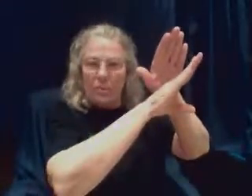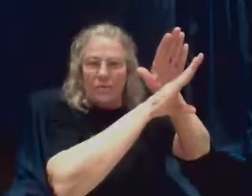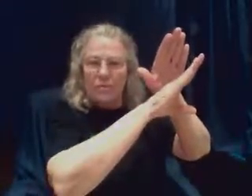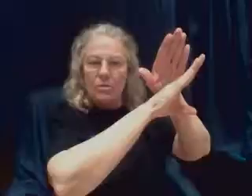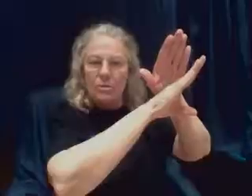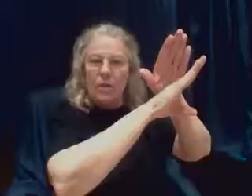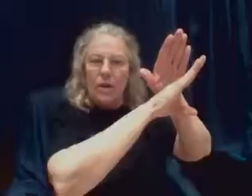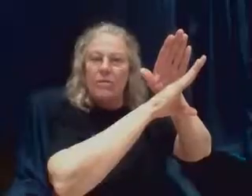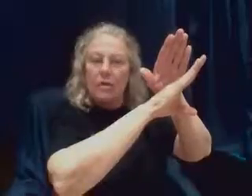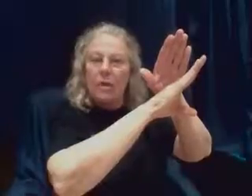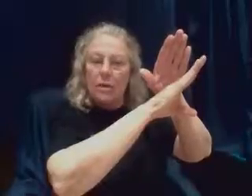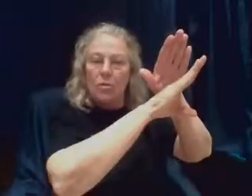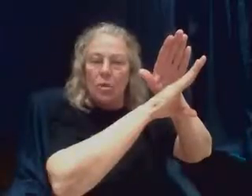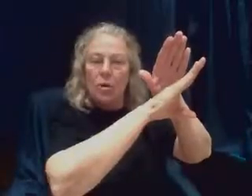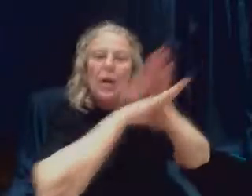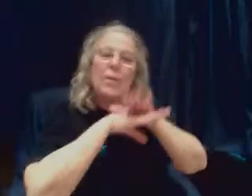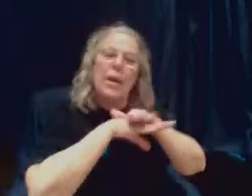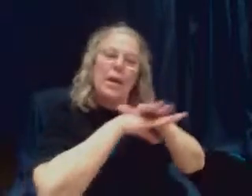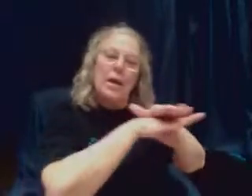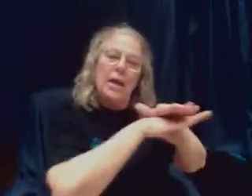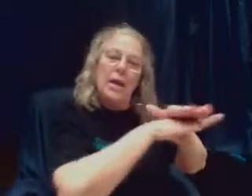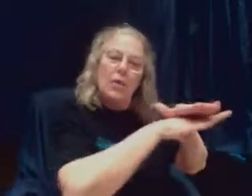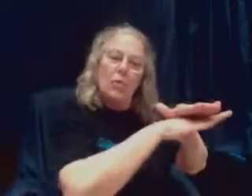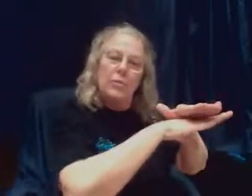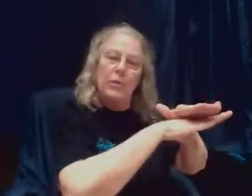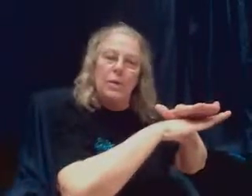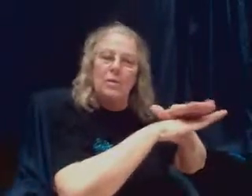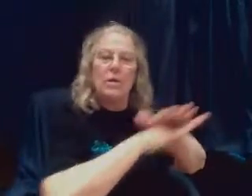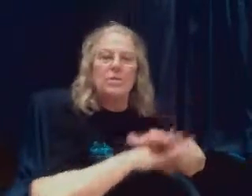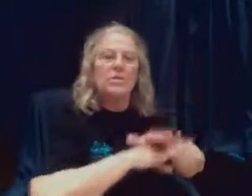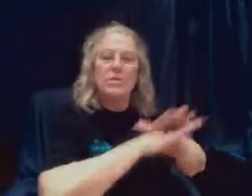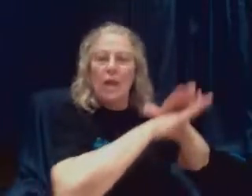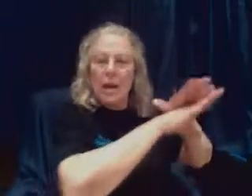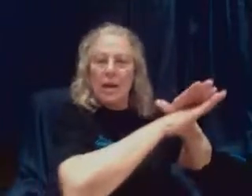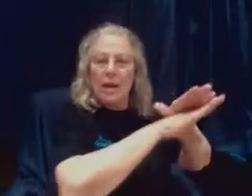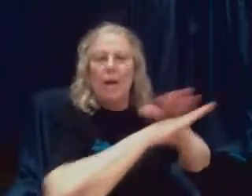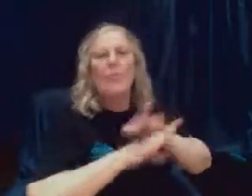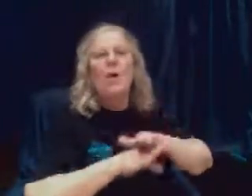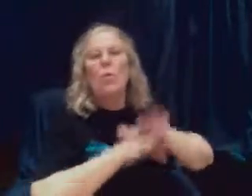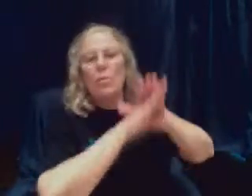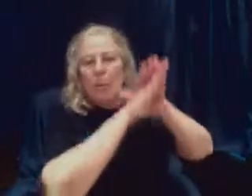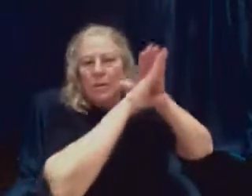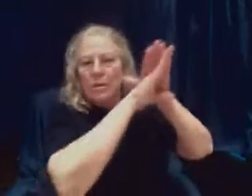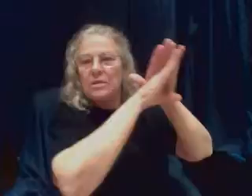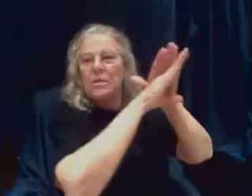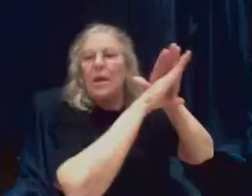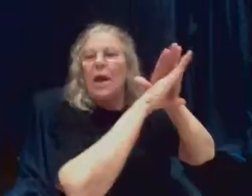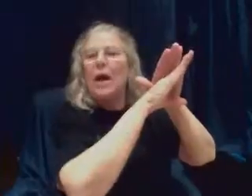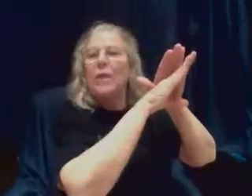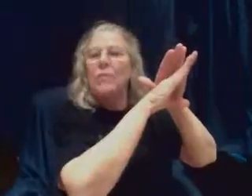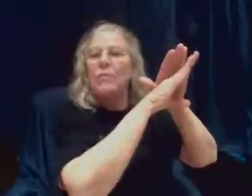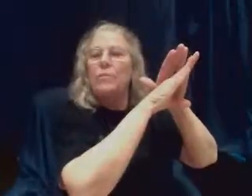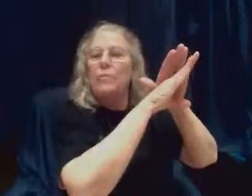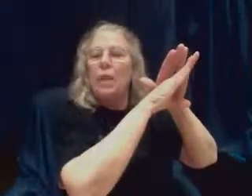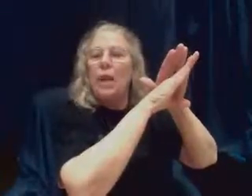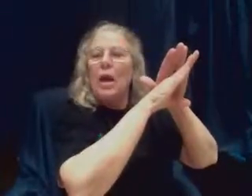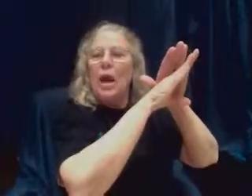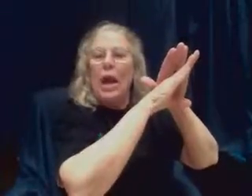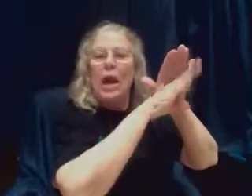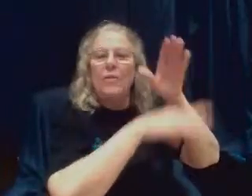the grade of the hill going up. Hill would be just slightly up, where mountain is a little higher. And